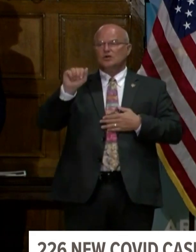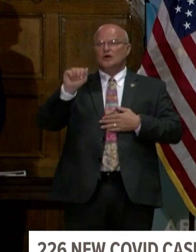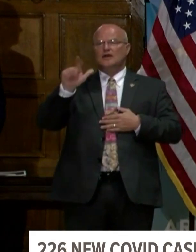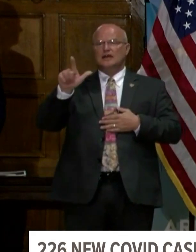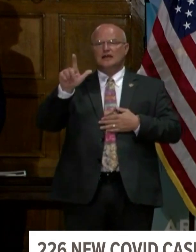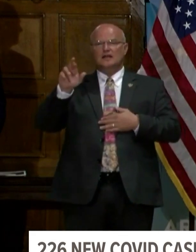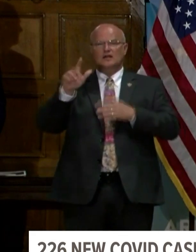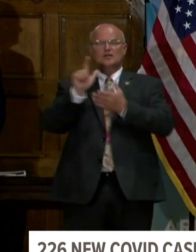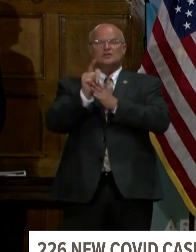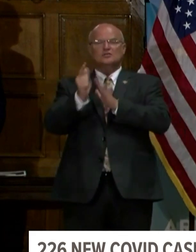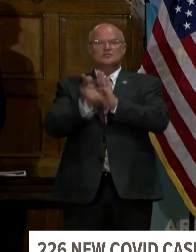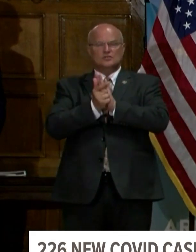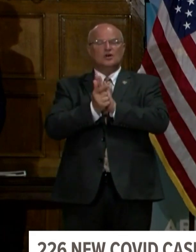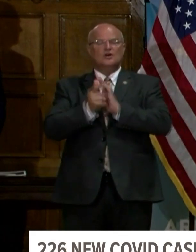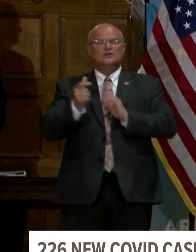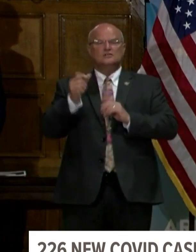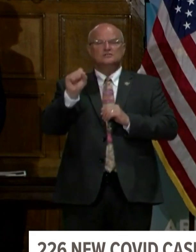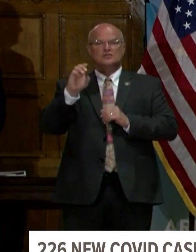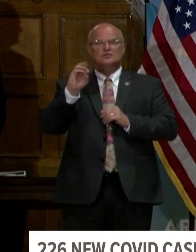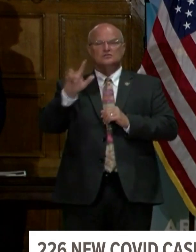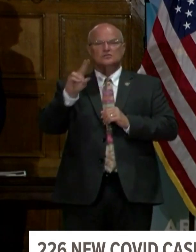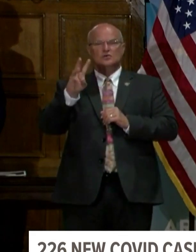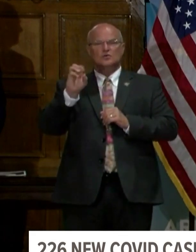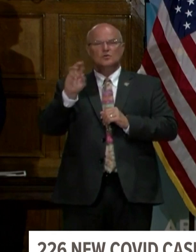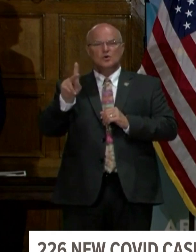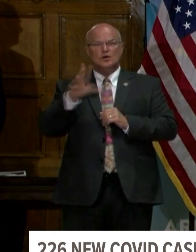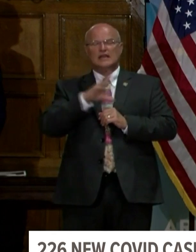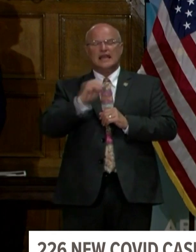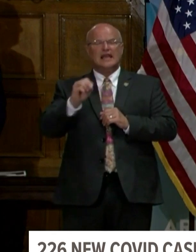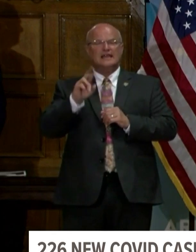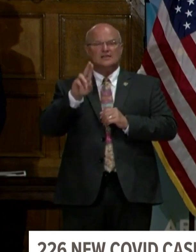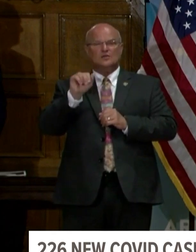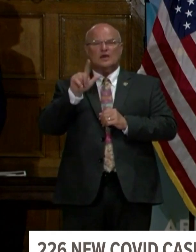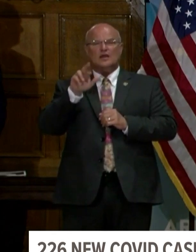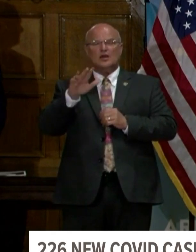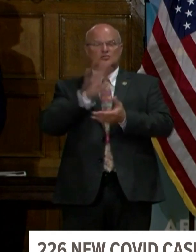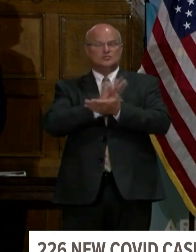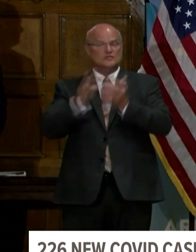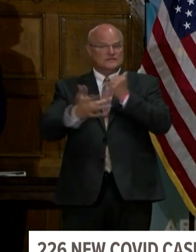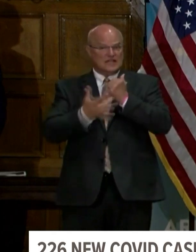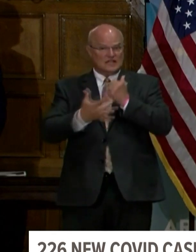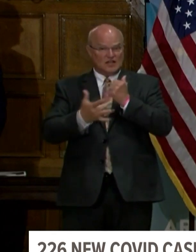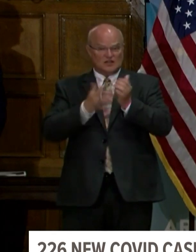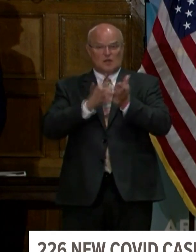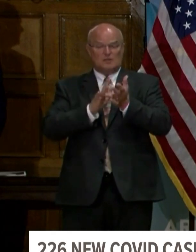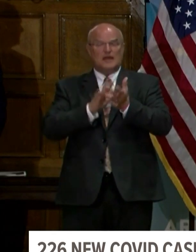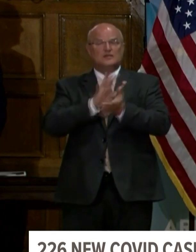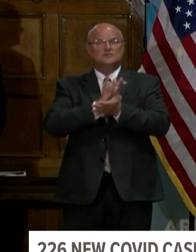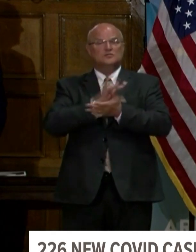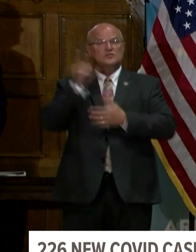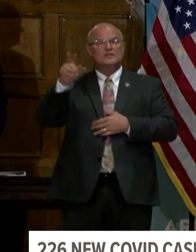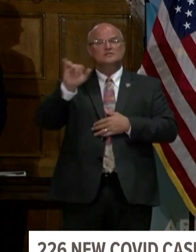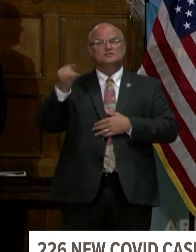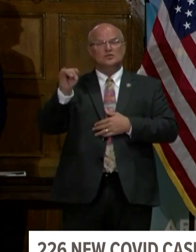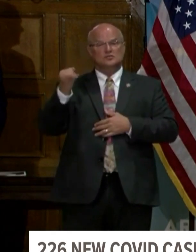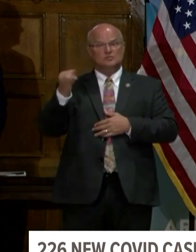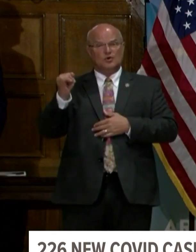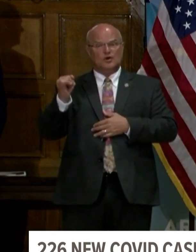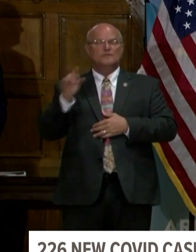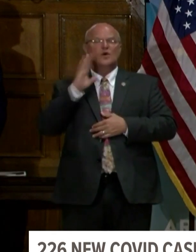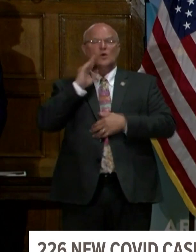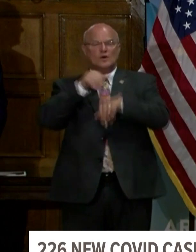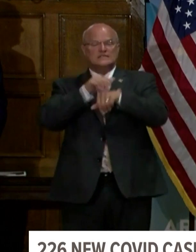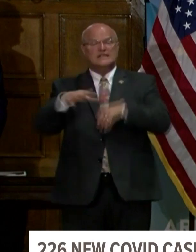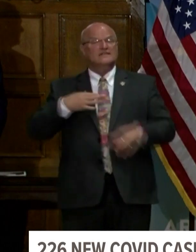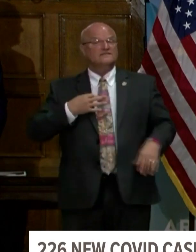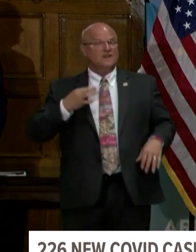School of Social Work, and the New York Institute of Technology, their medical school in Jonesboro. They are going to